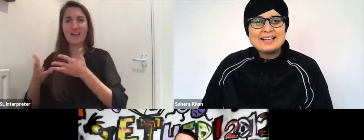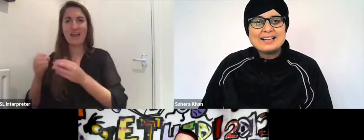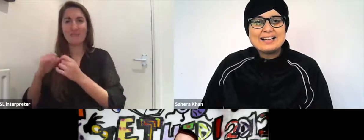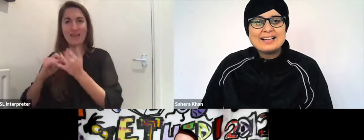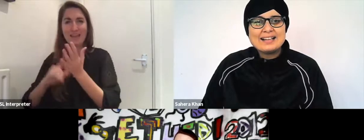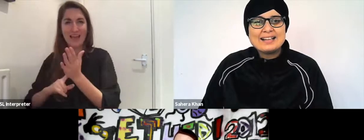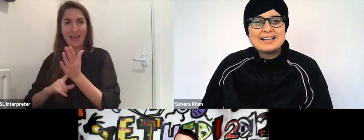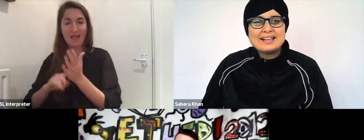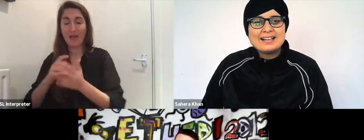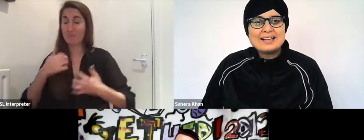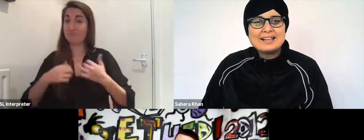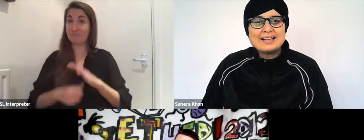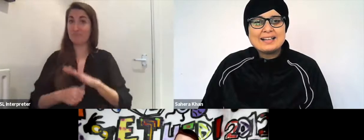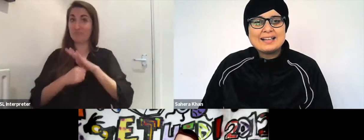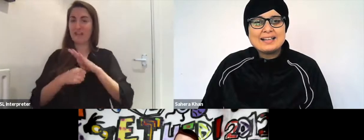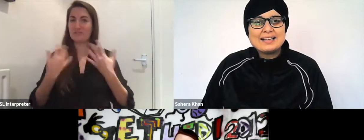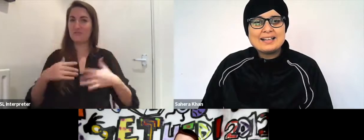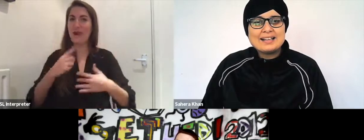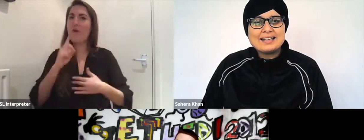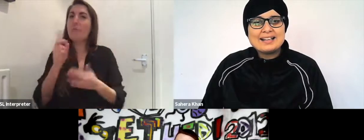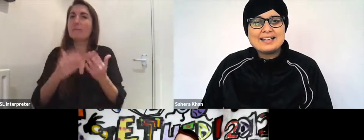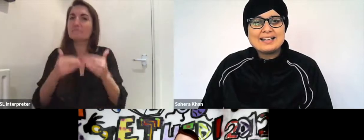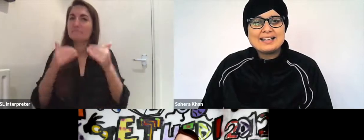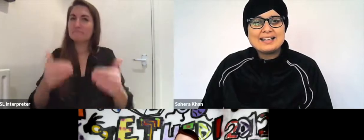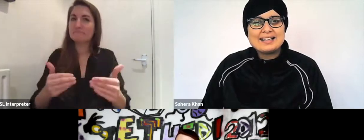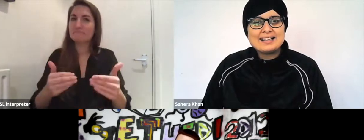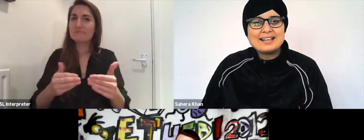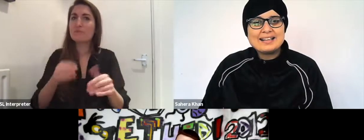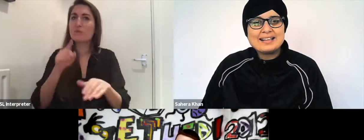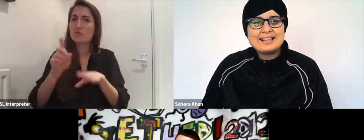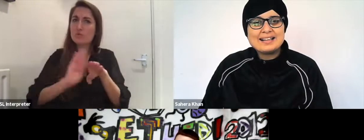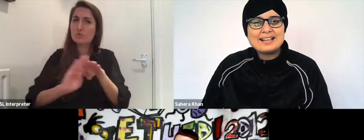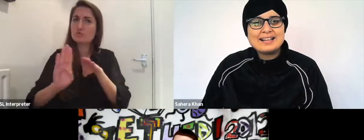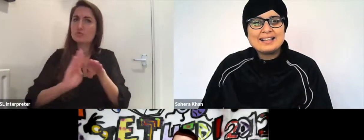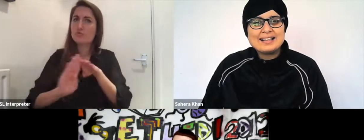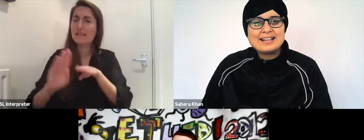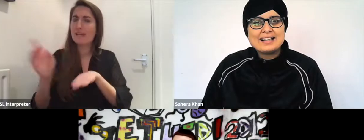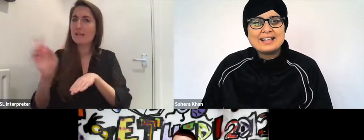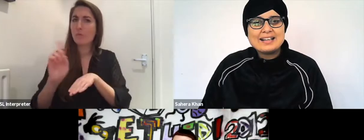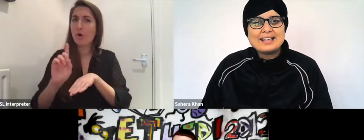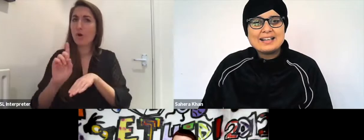on, how did you train? What did you train in first?